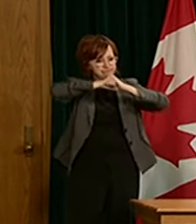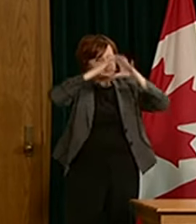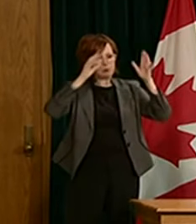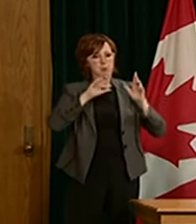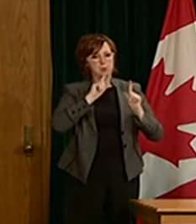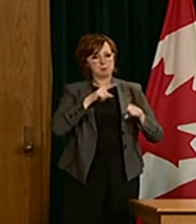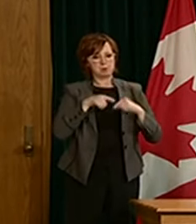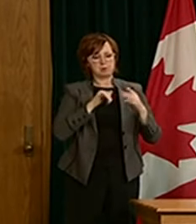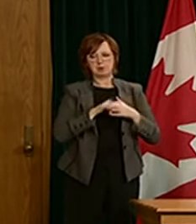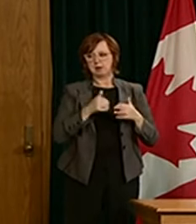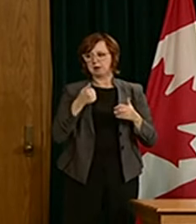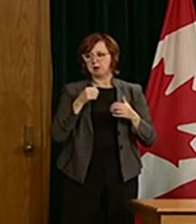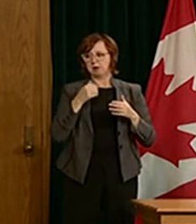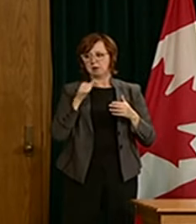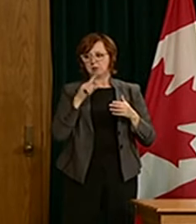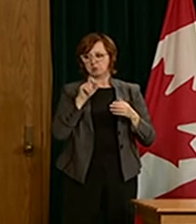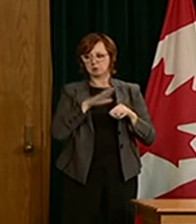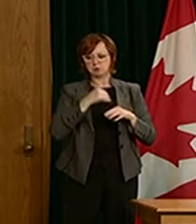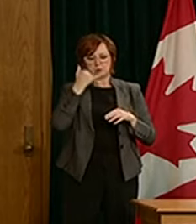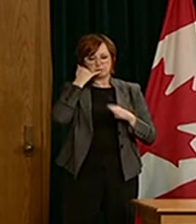Can we take another question from the line, please?